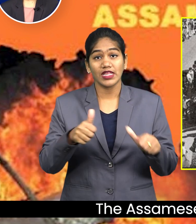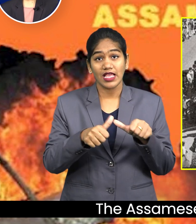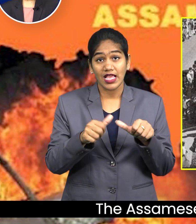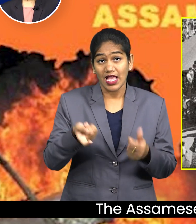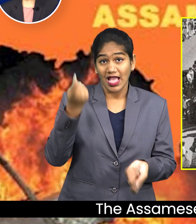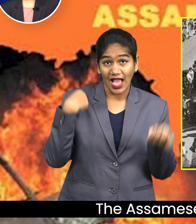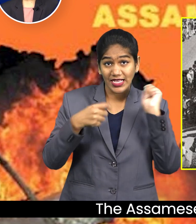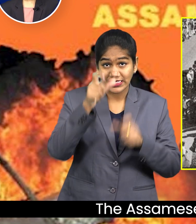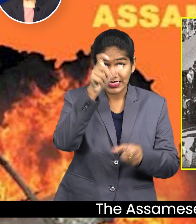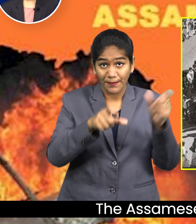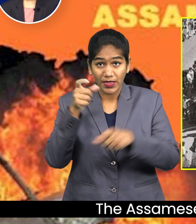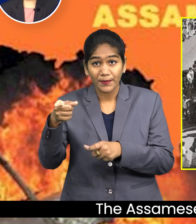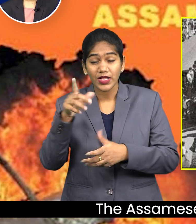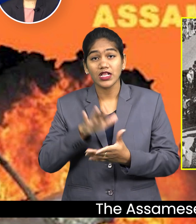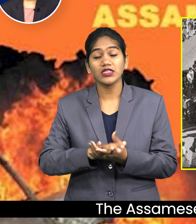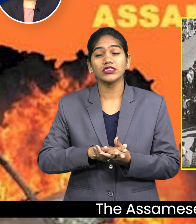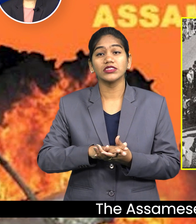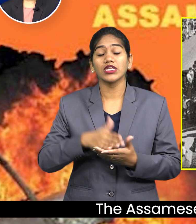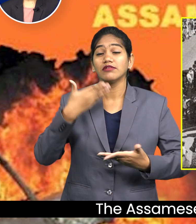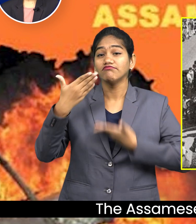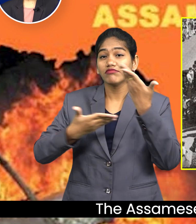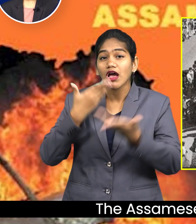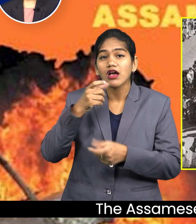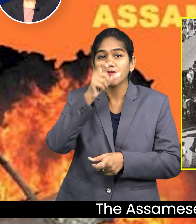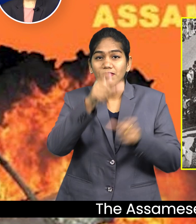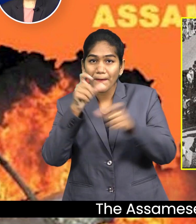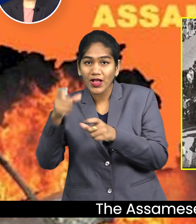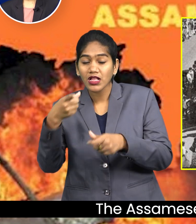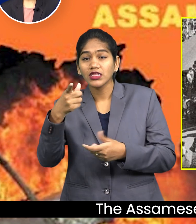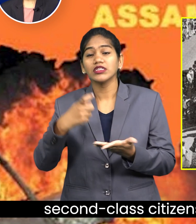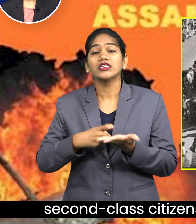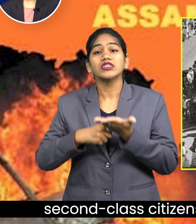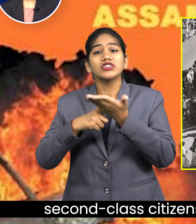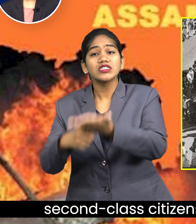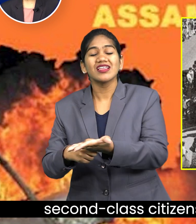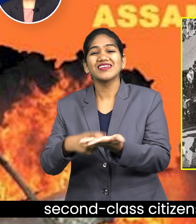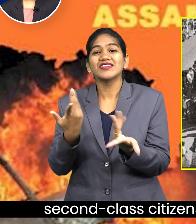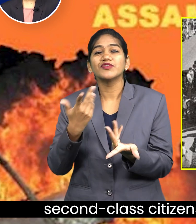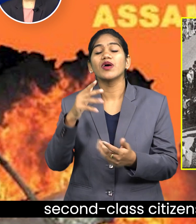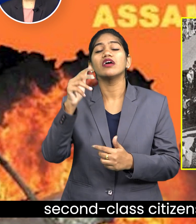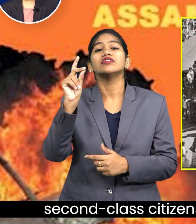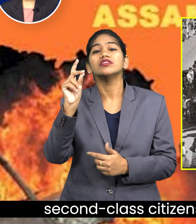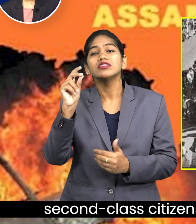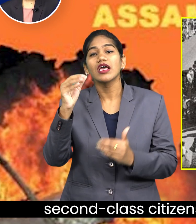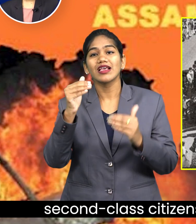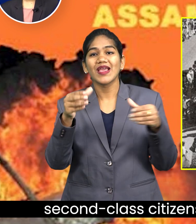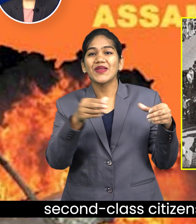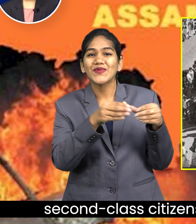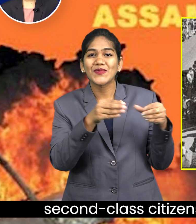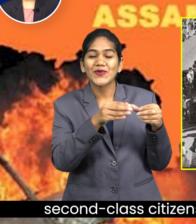Assamese speakers felt treated as second-class citizens